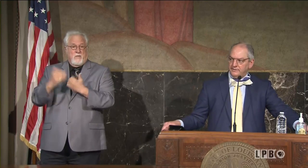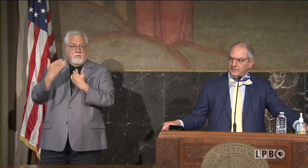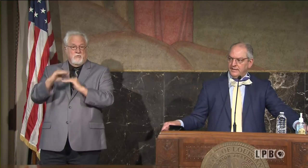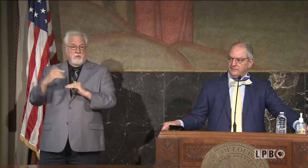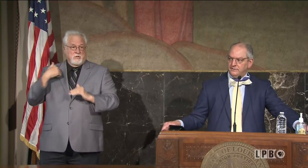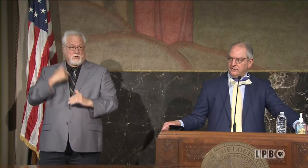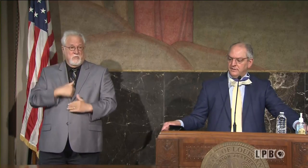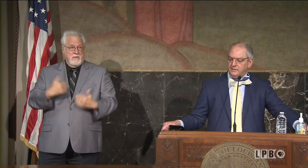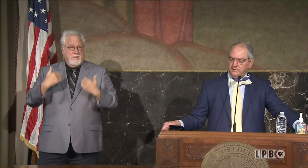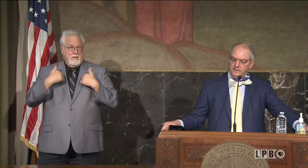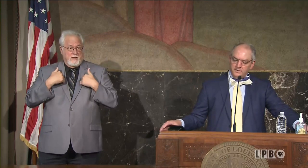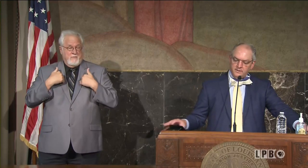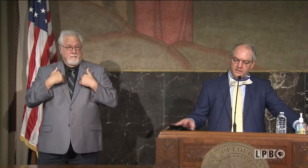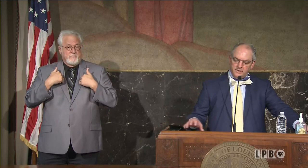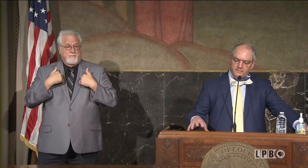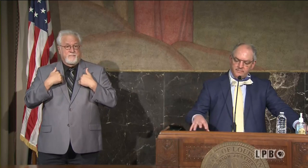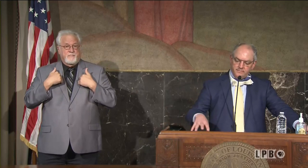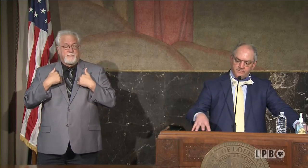in place as